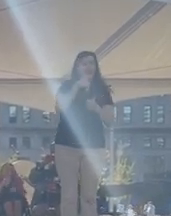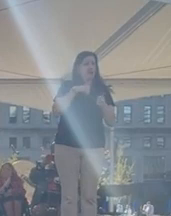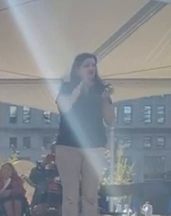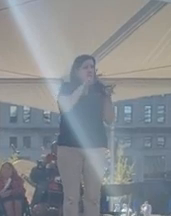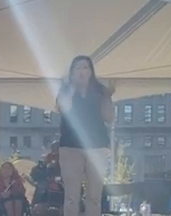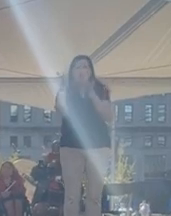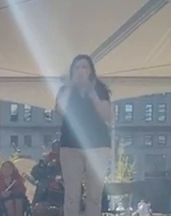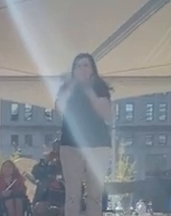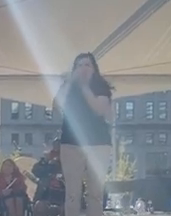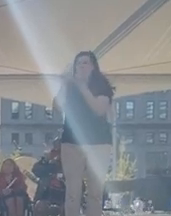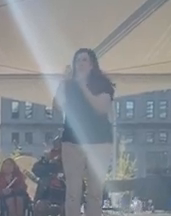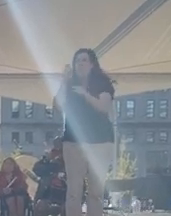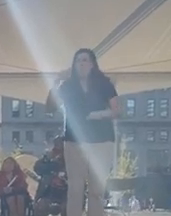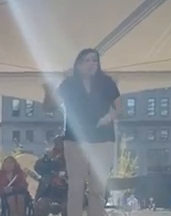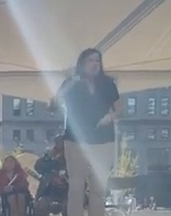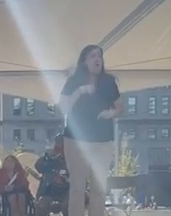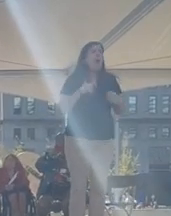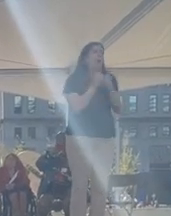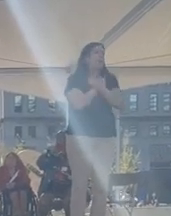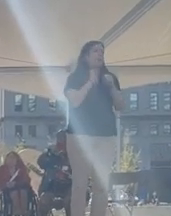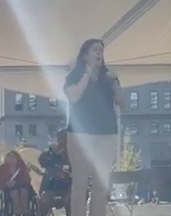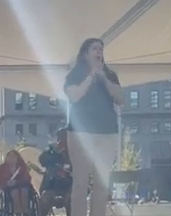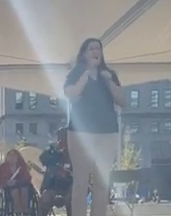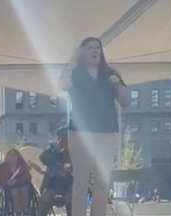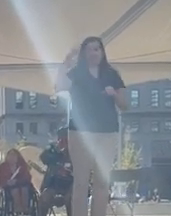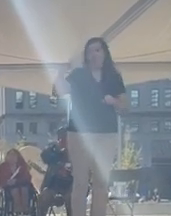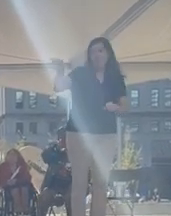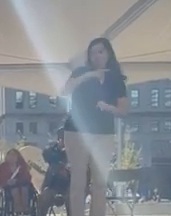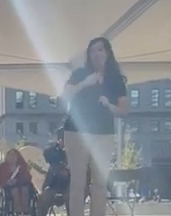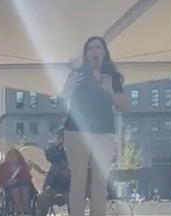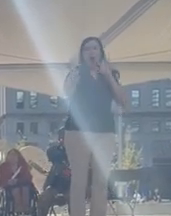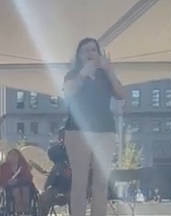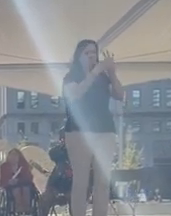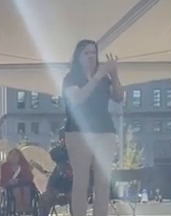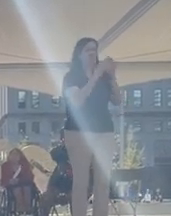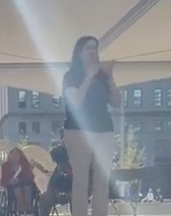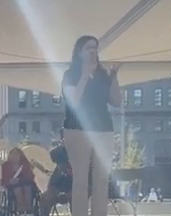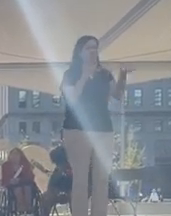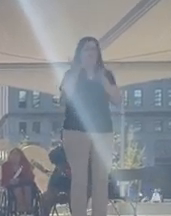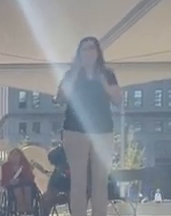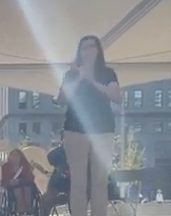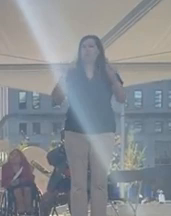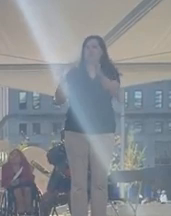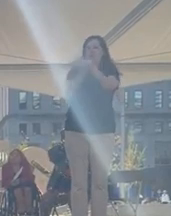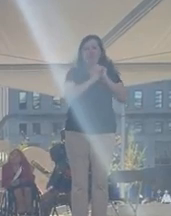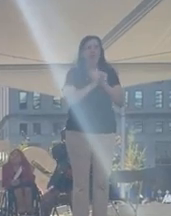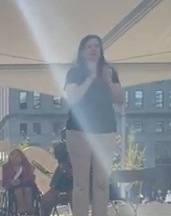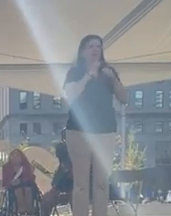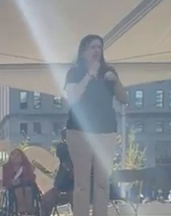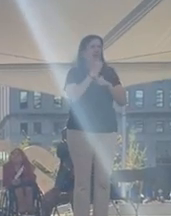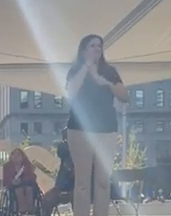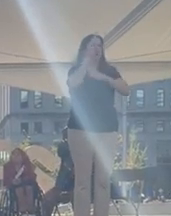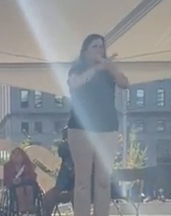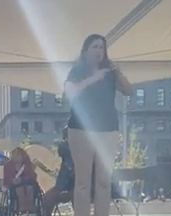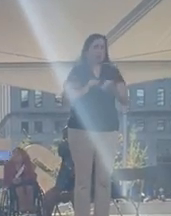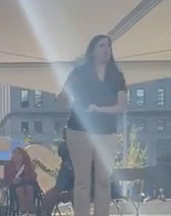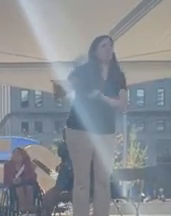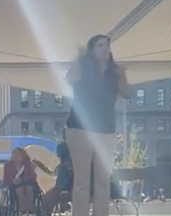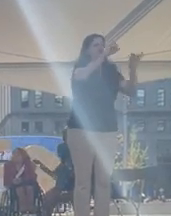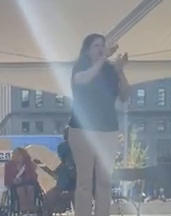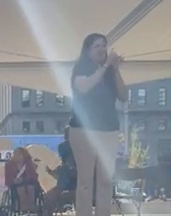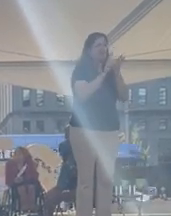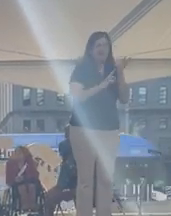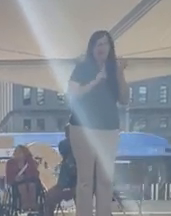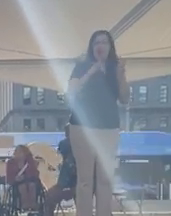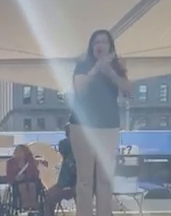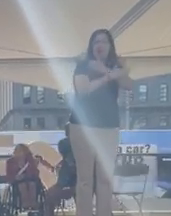I love working for you, and I want to work together to create a universally designed community that, yes,